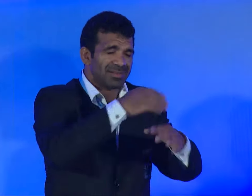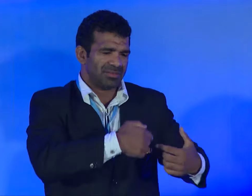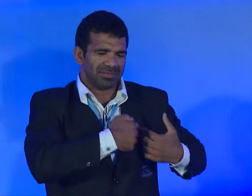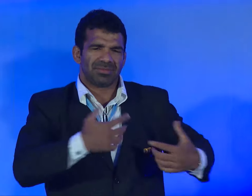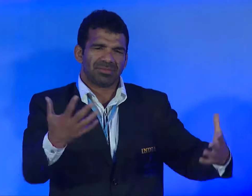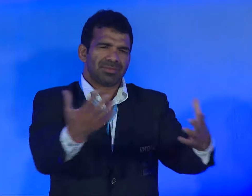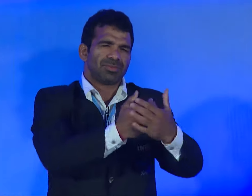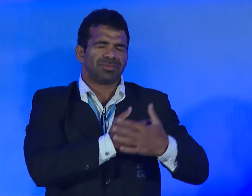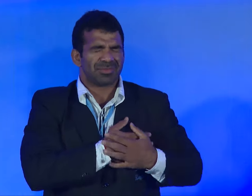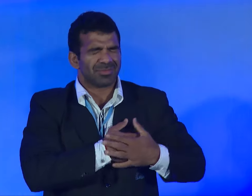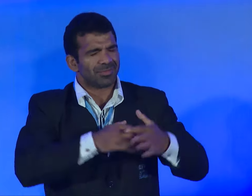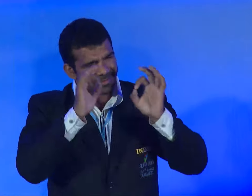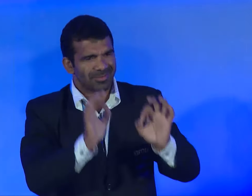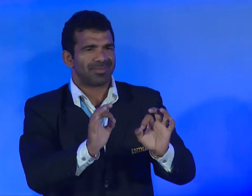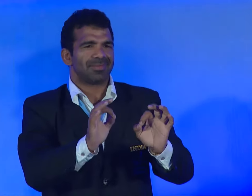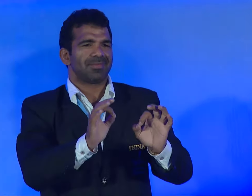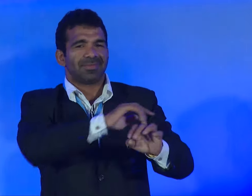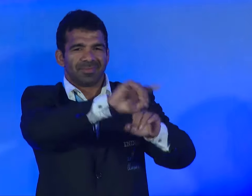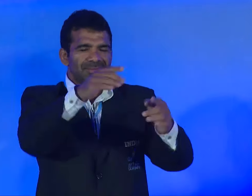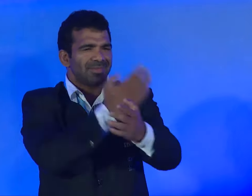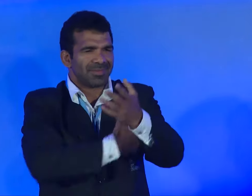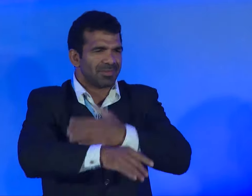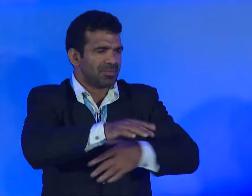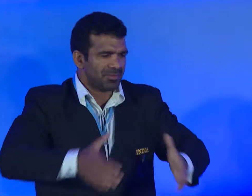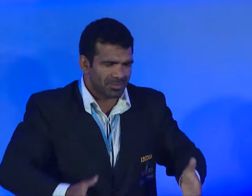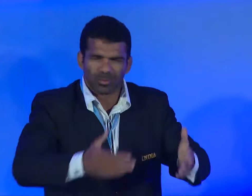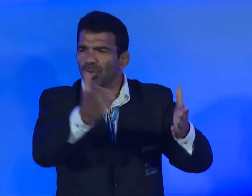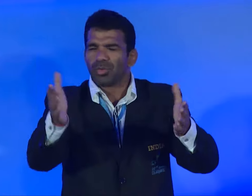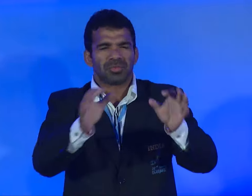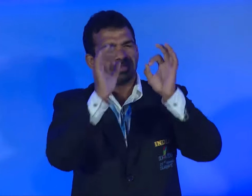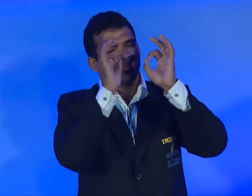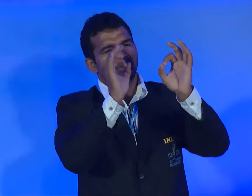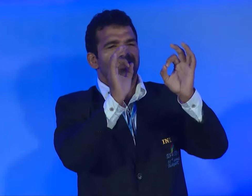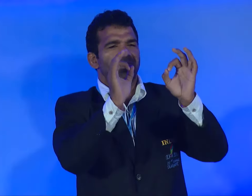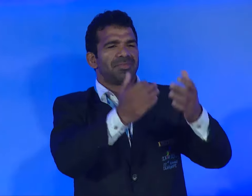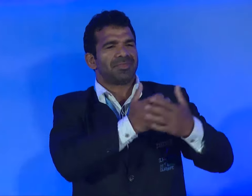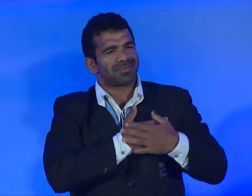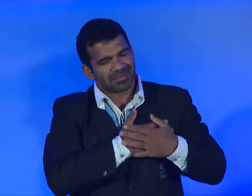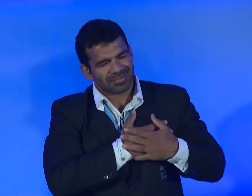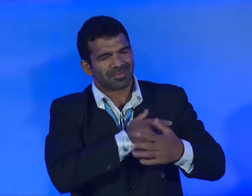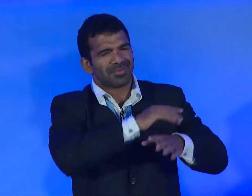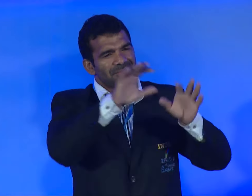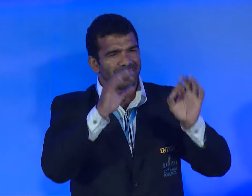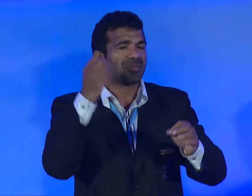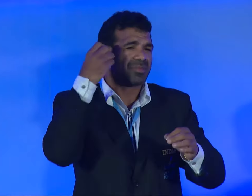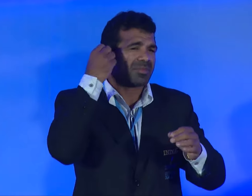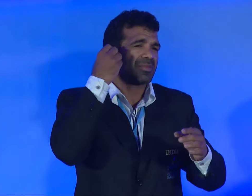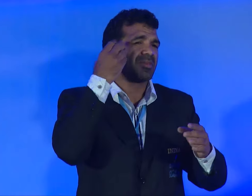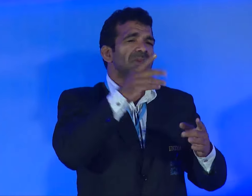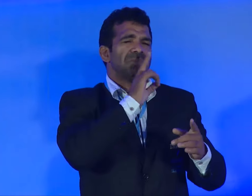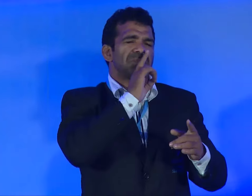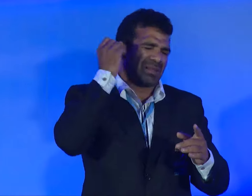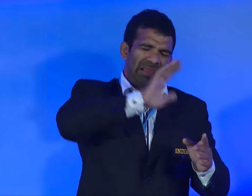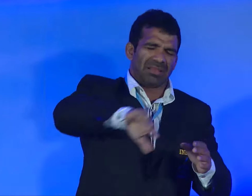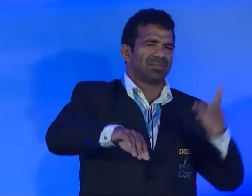deaf or disabled, all kind of disability, in my heart, okay, it's very nice and very